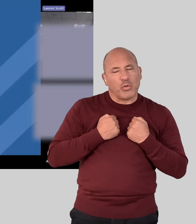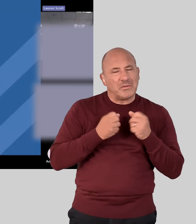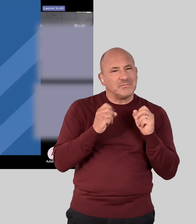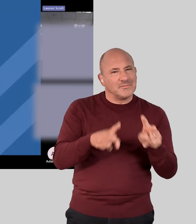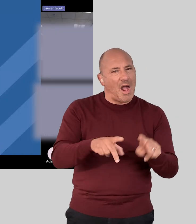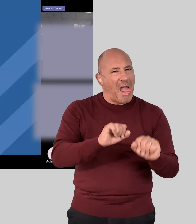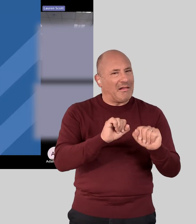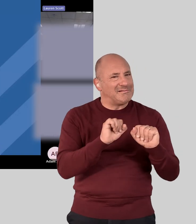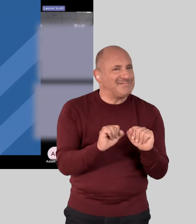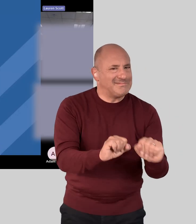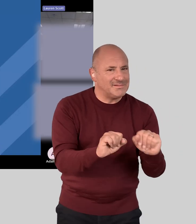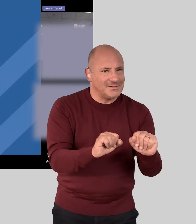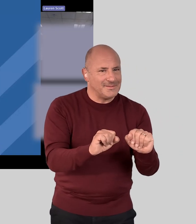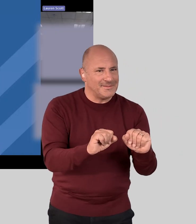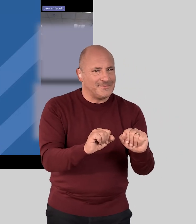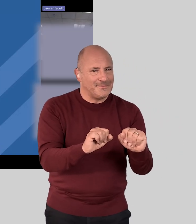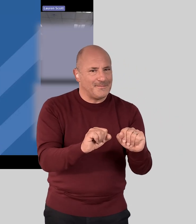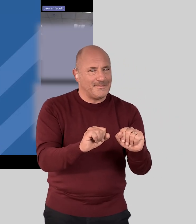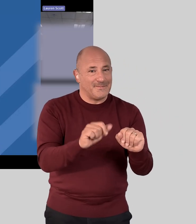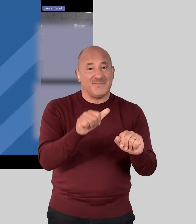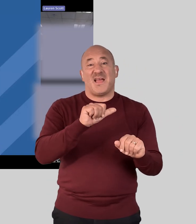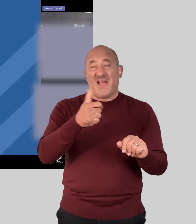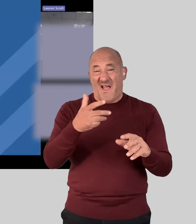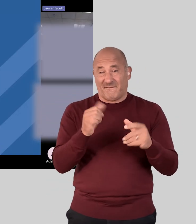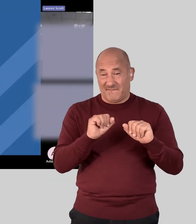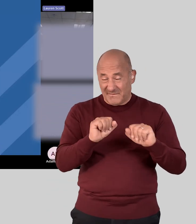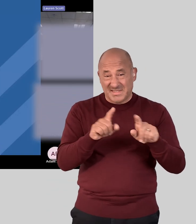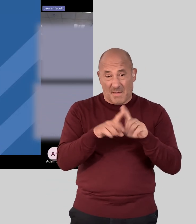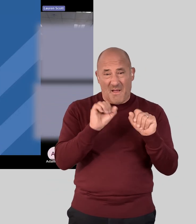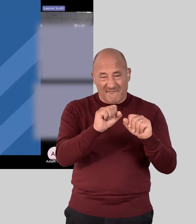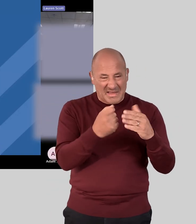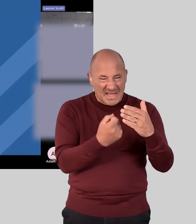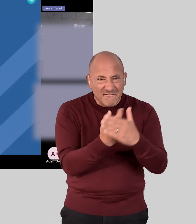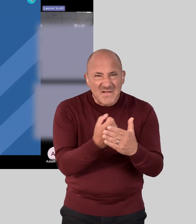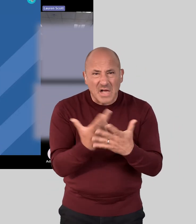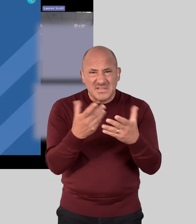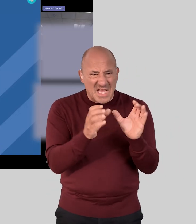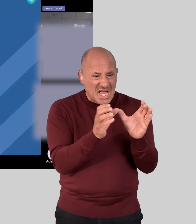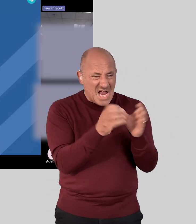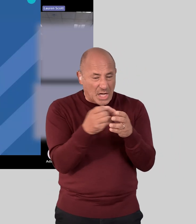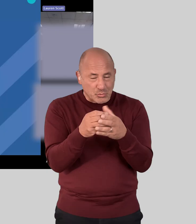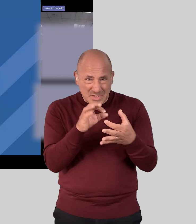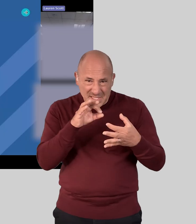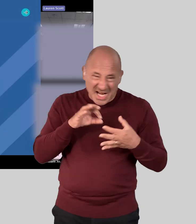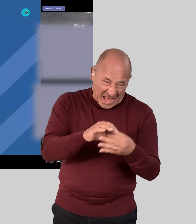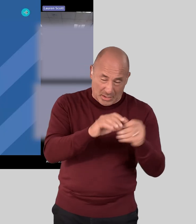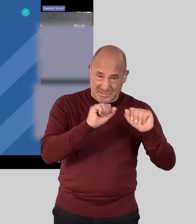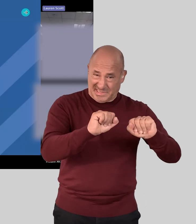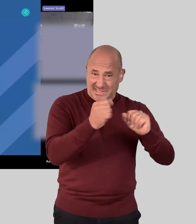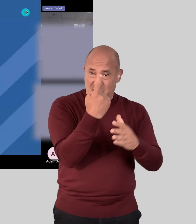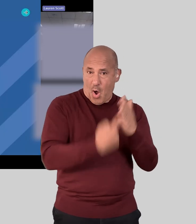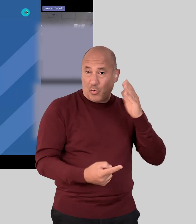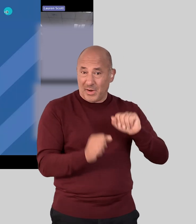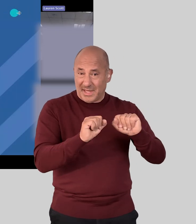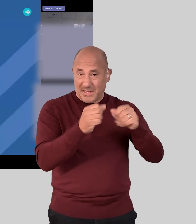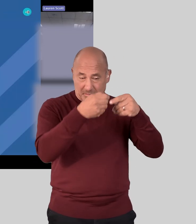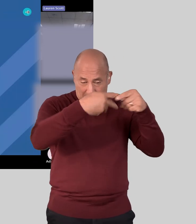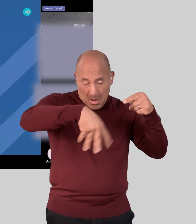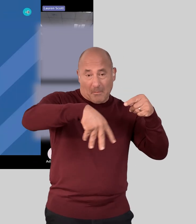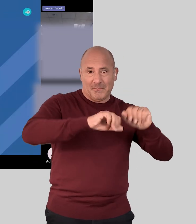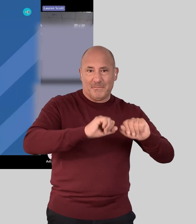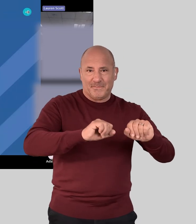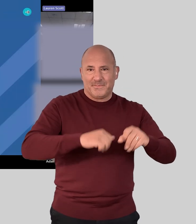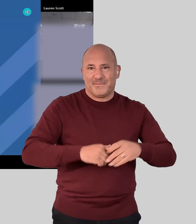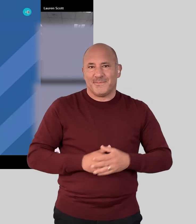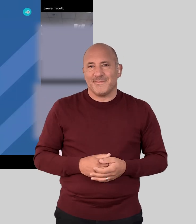but they would consider it its own style now. And there's sort of events and categories specifically to